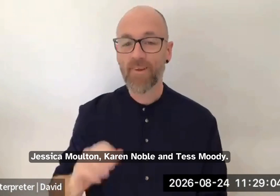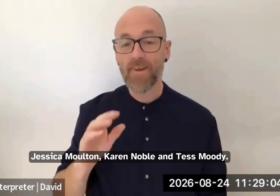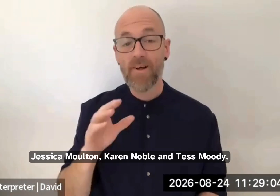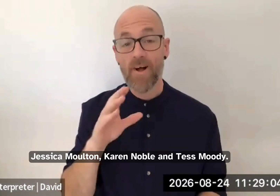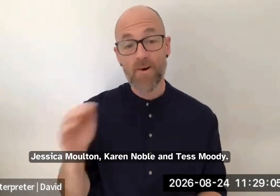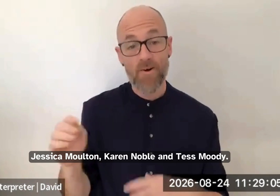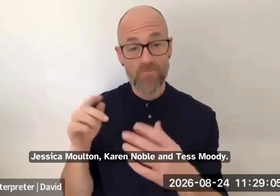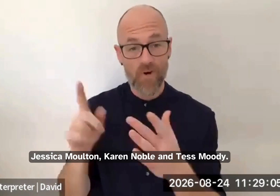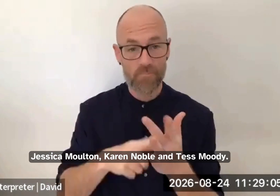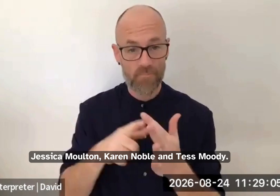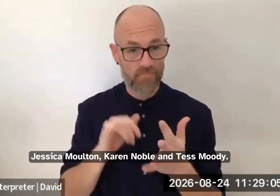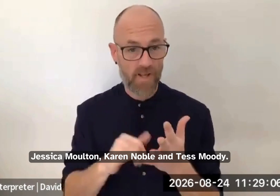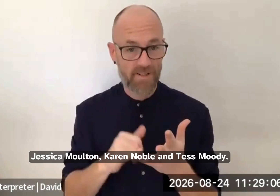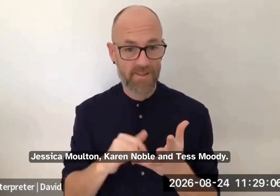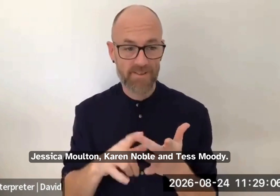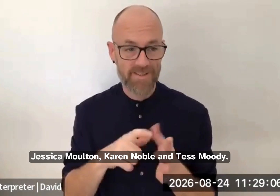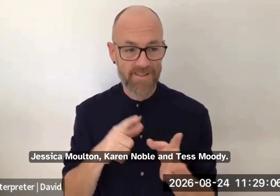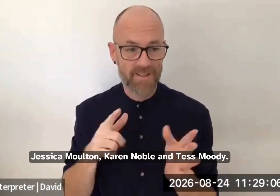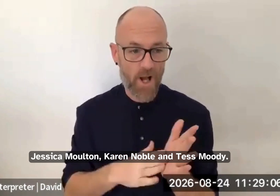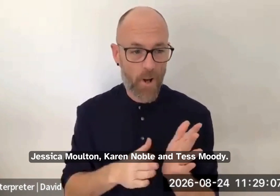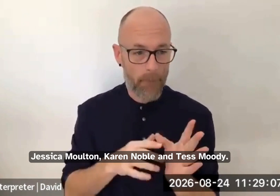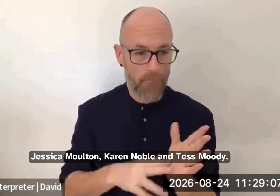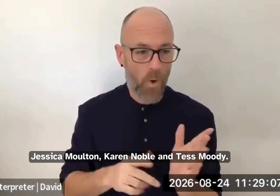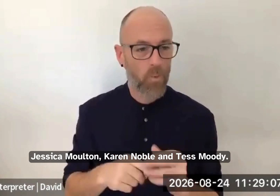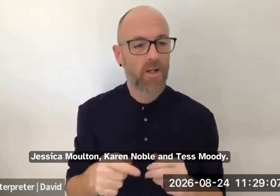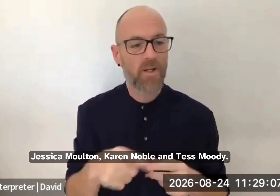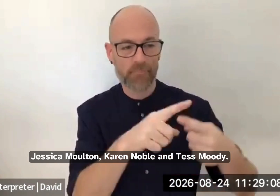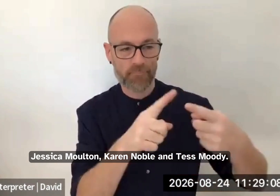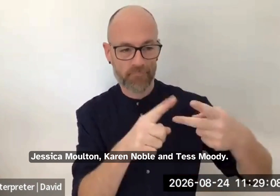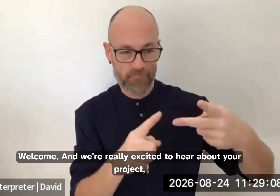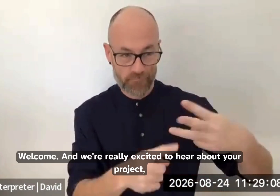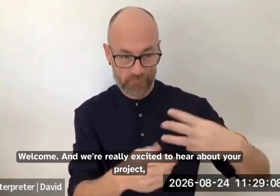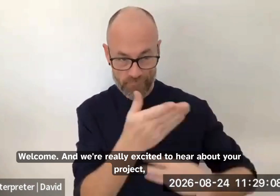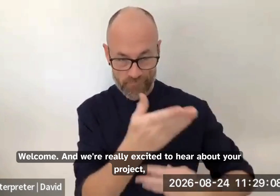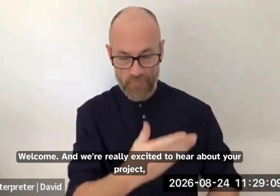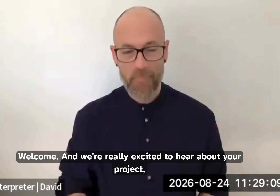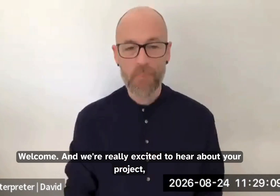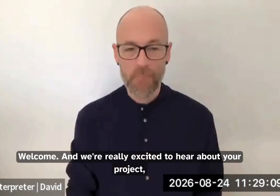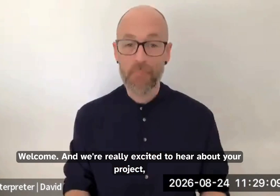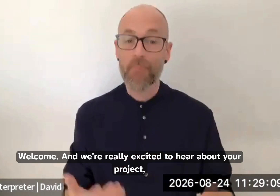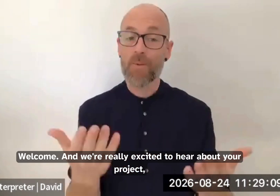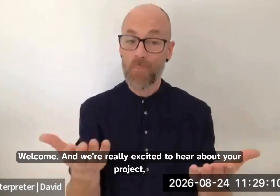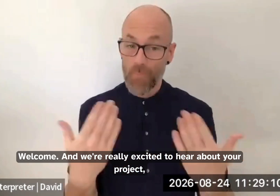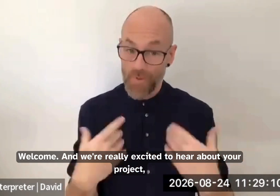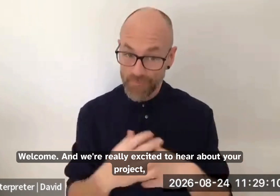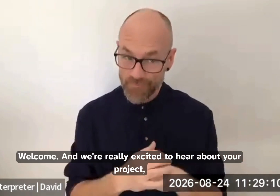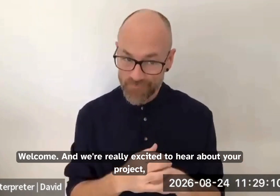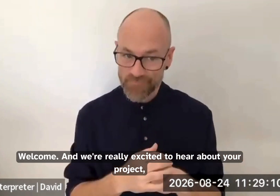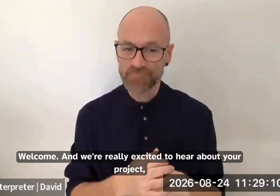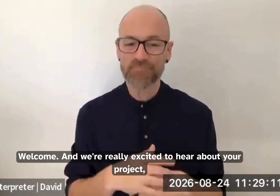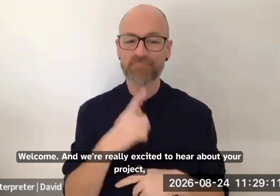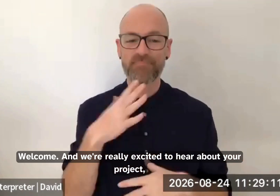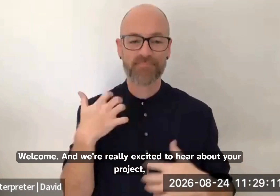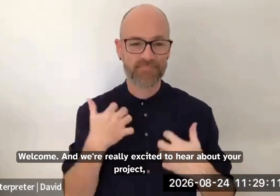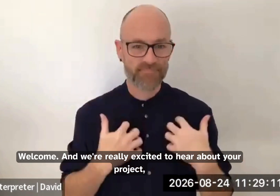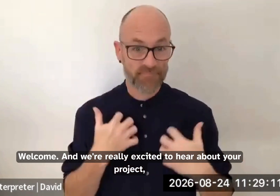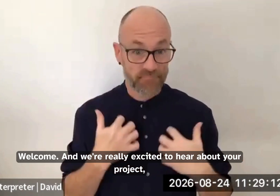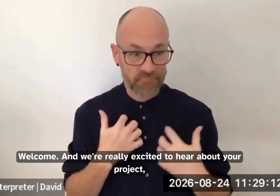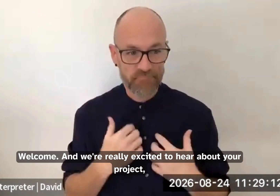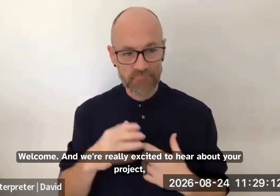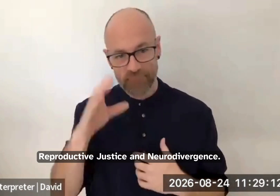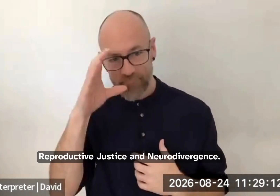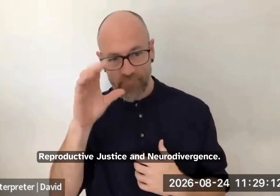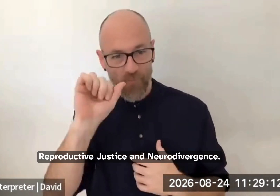Moulton, Karen Noble, and Tess Moody. Welcome, and we're really excited to hear about